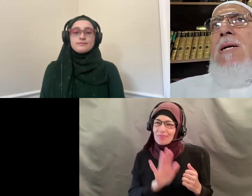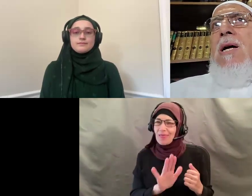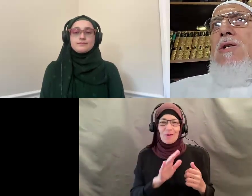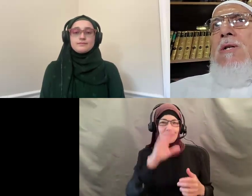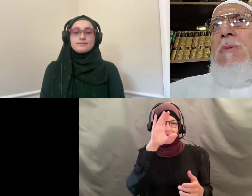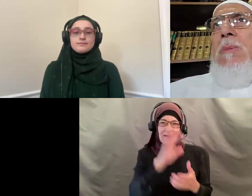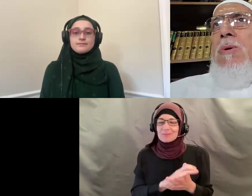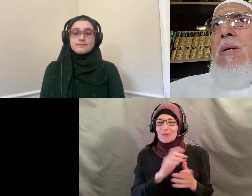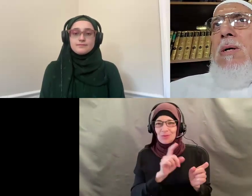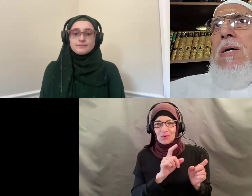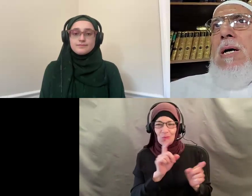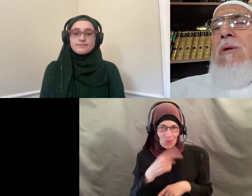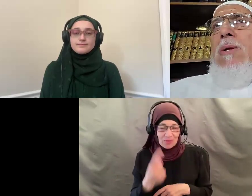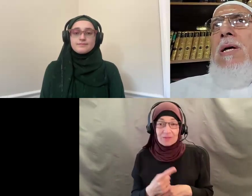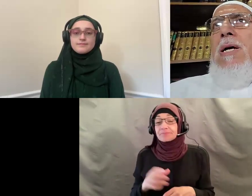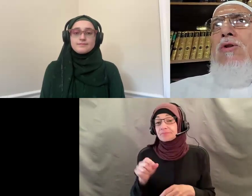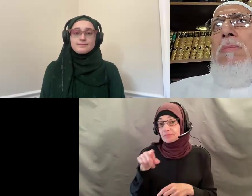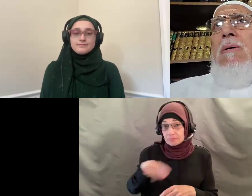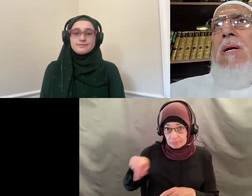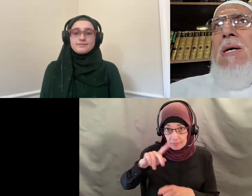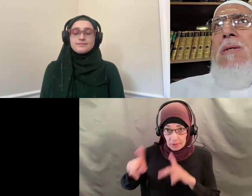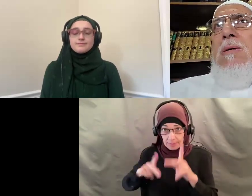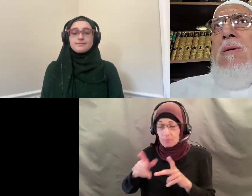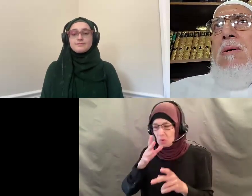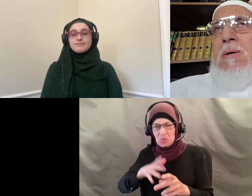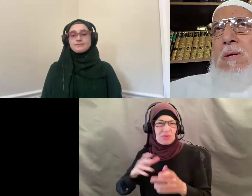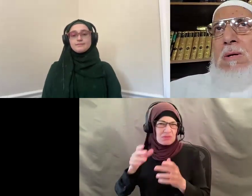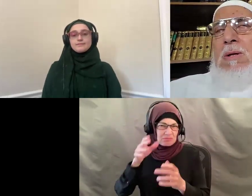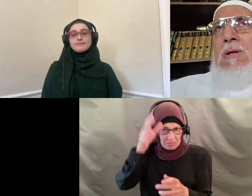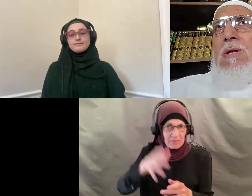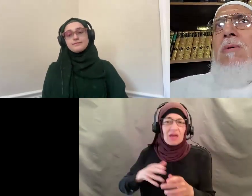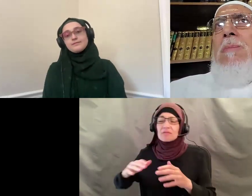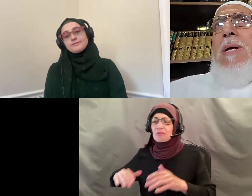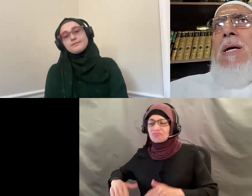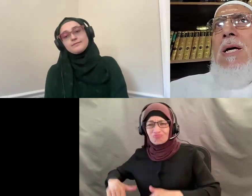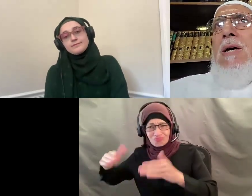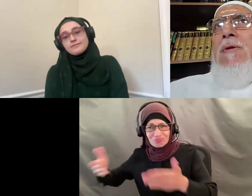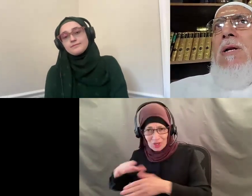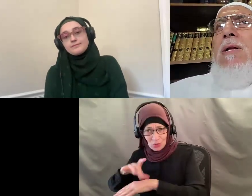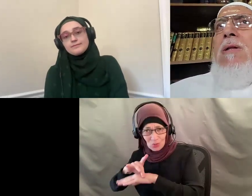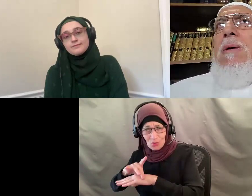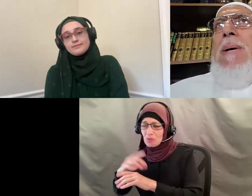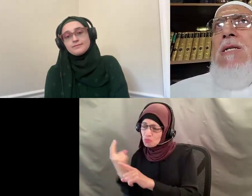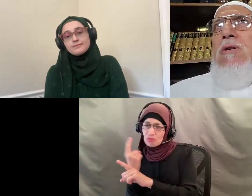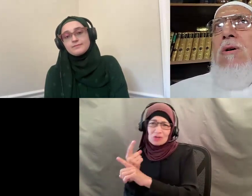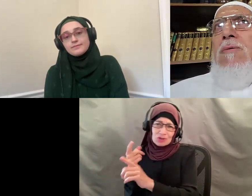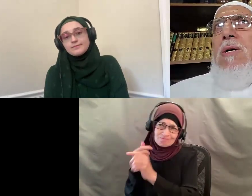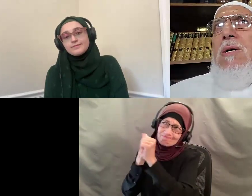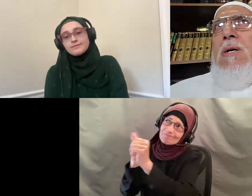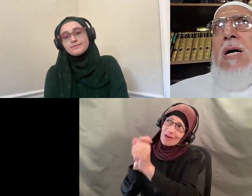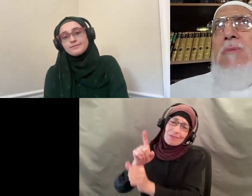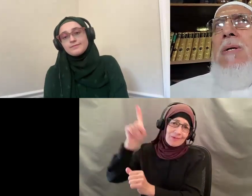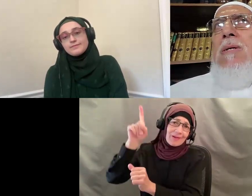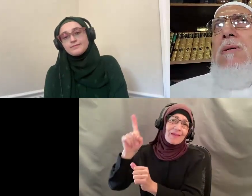raised as righteous people, and when they get to paradise, they will be given the best of